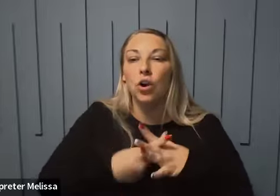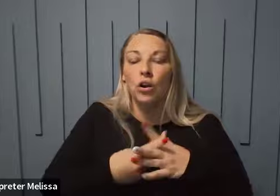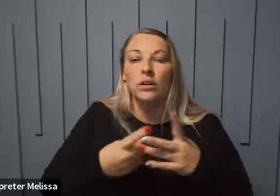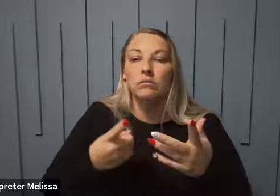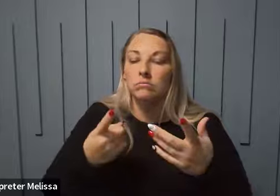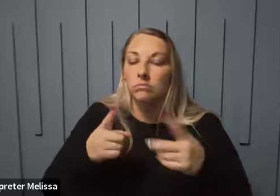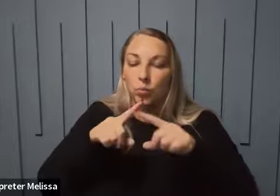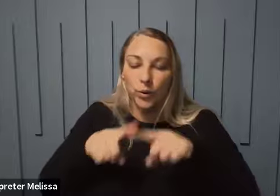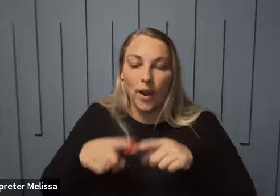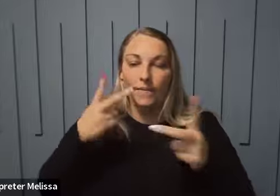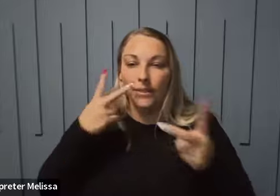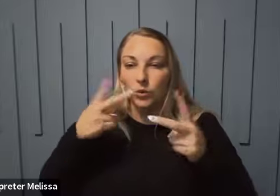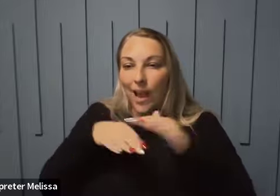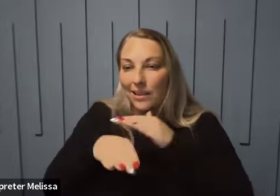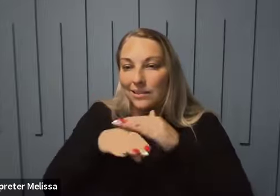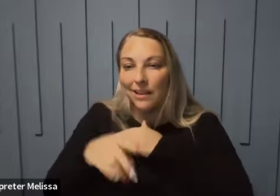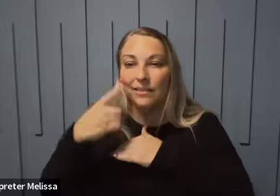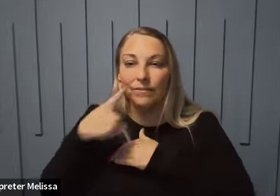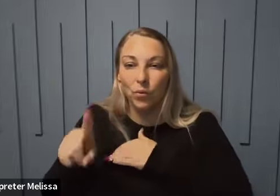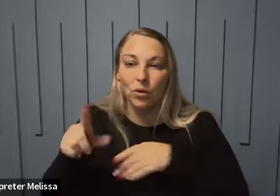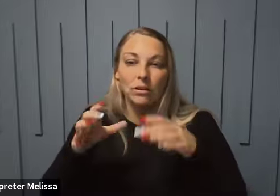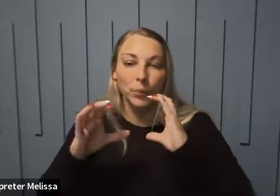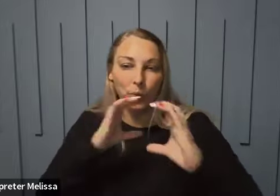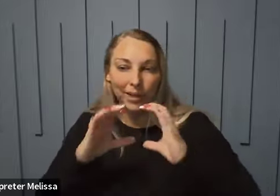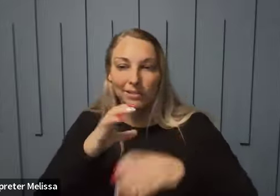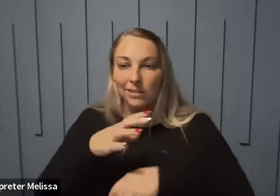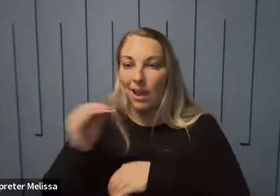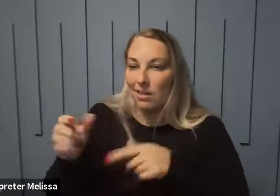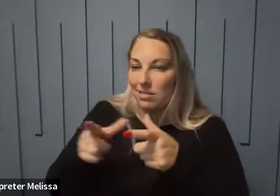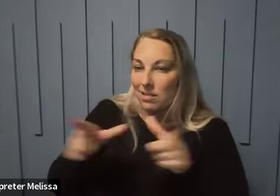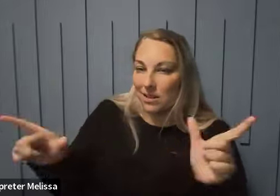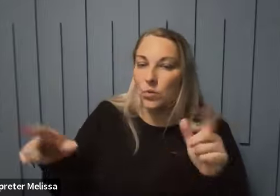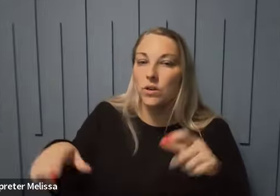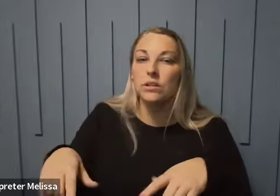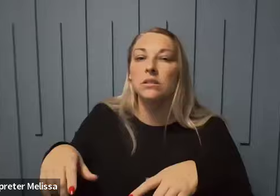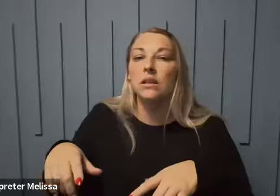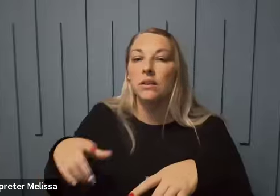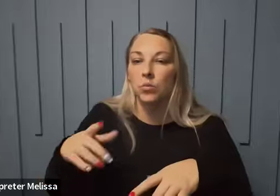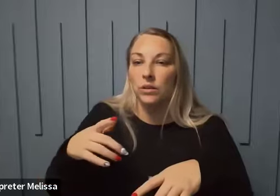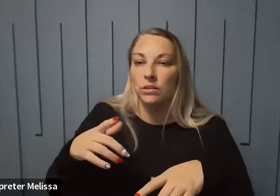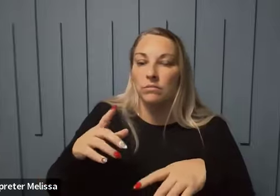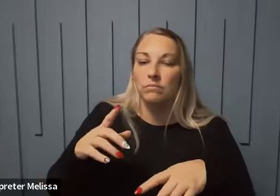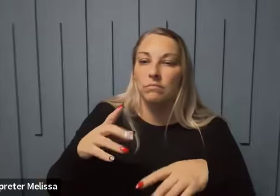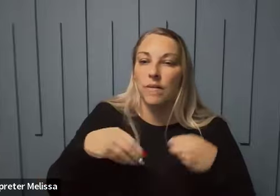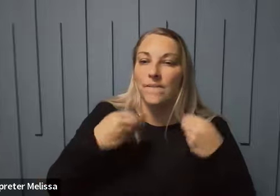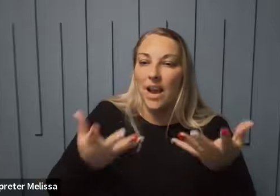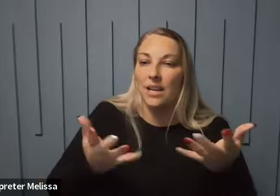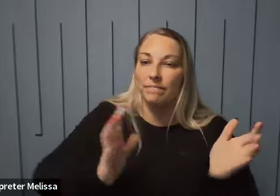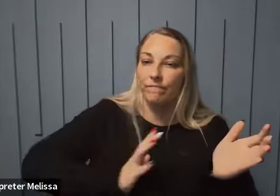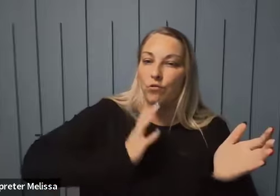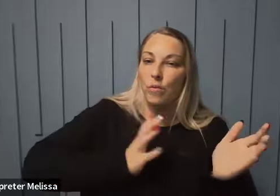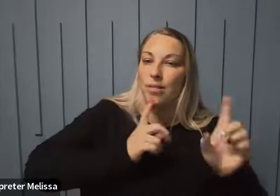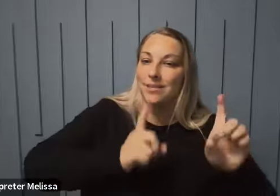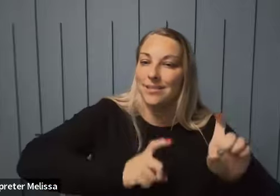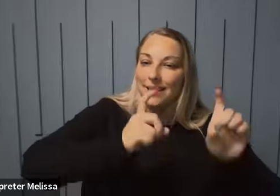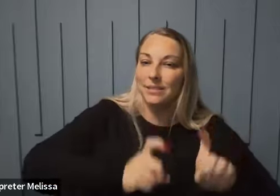and language, and they have started from the beginning. We started giving them formalized assessments. They have been